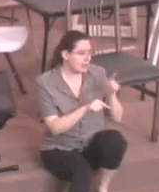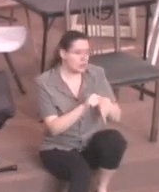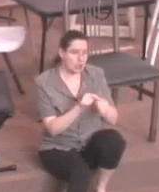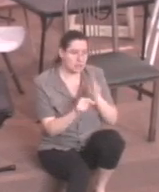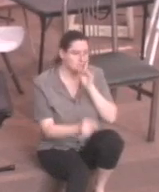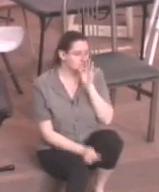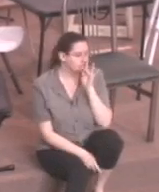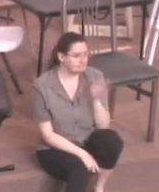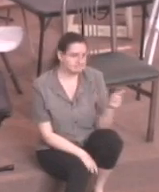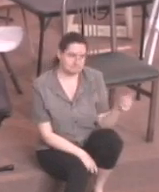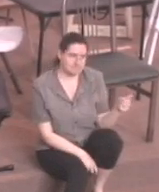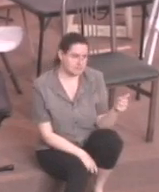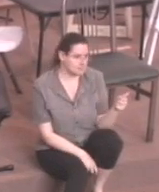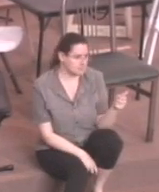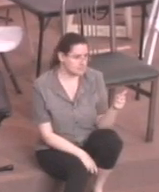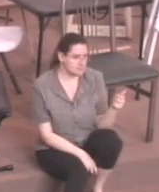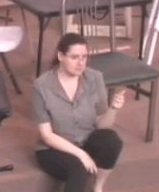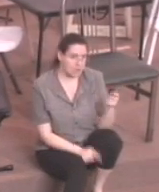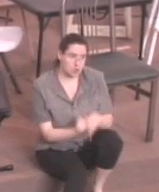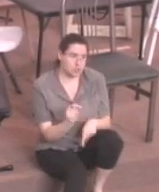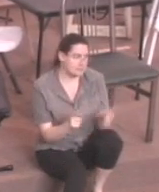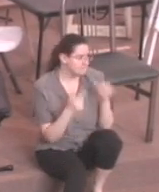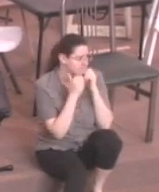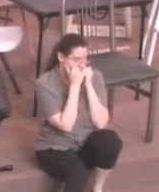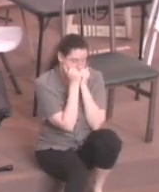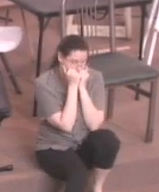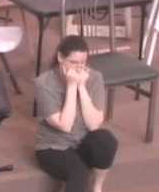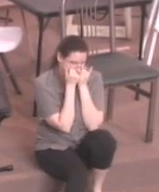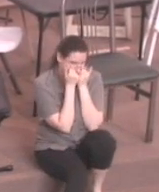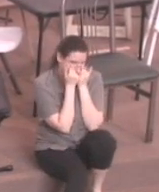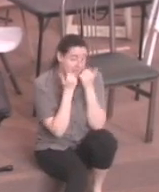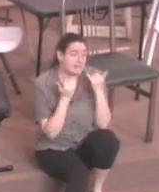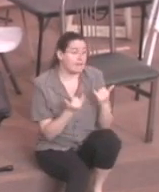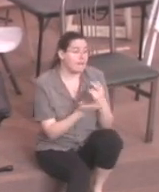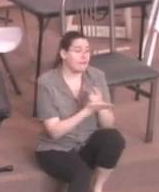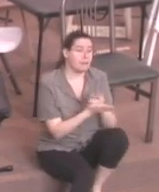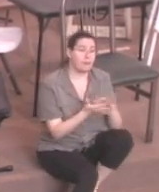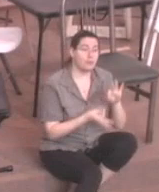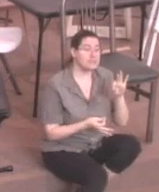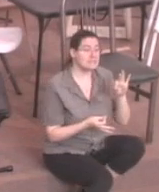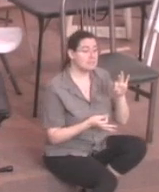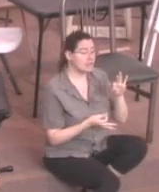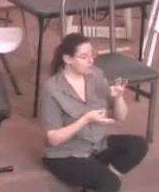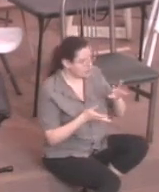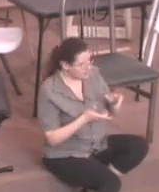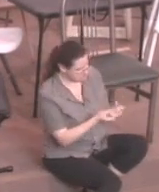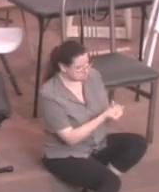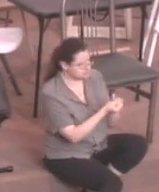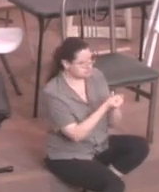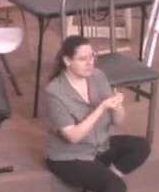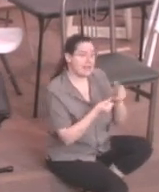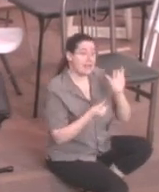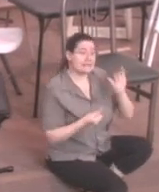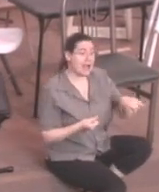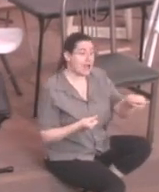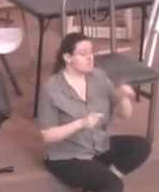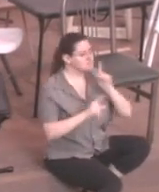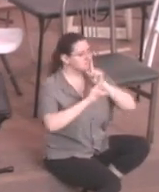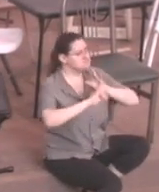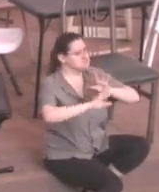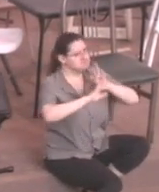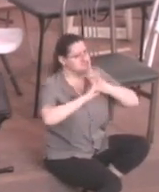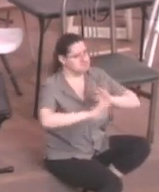word out of David. Now the Holy Spirit's lit him up, and you should hear that boy talking devotions